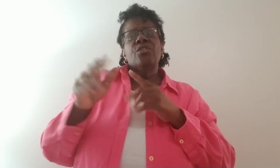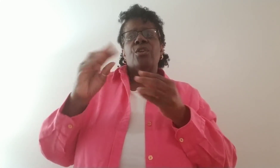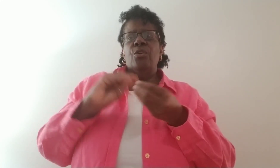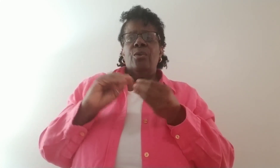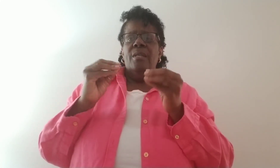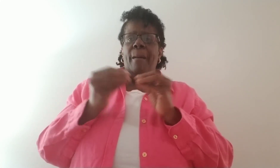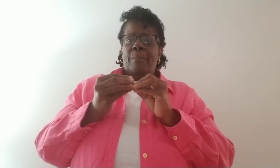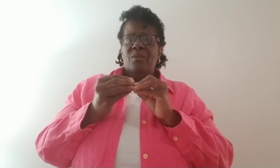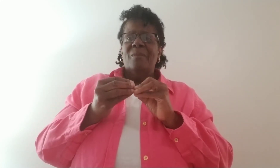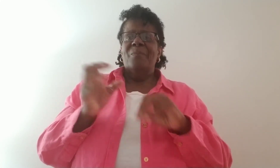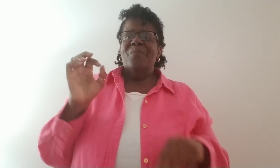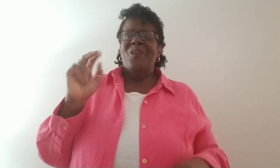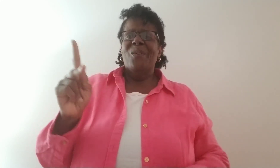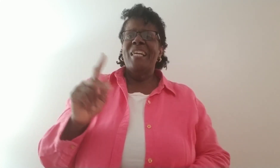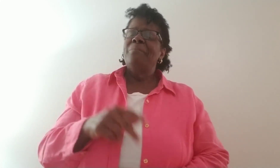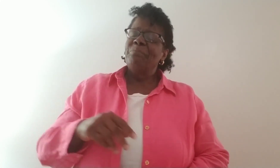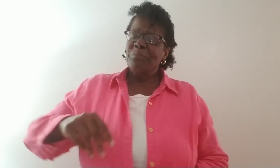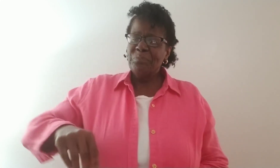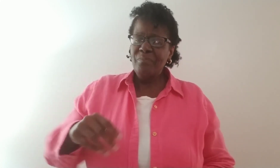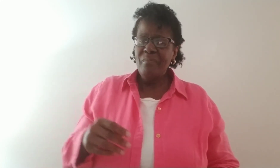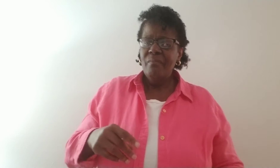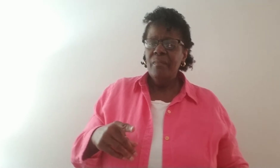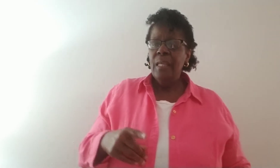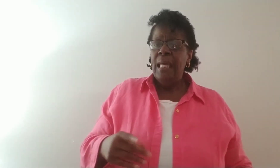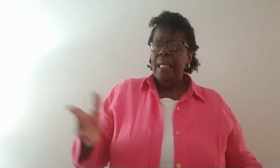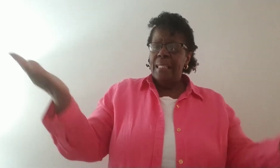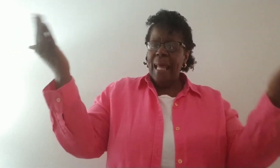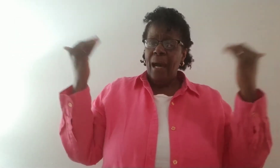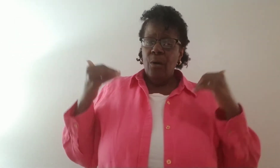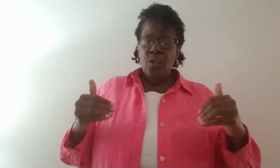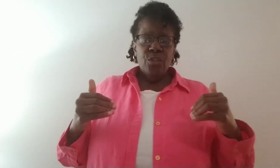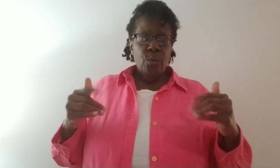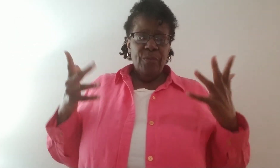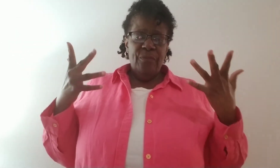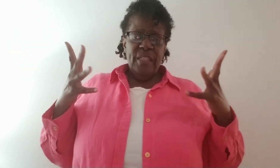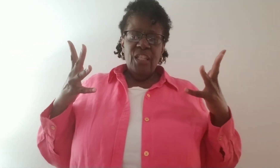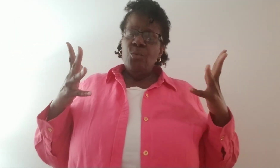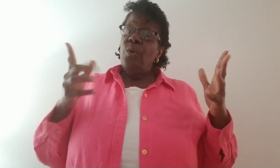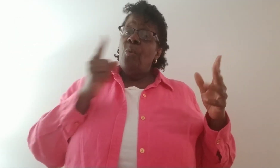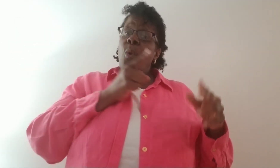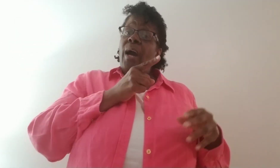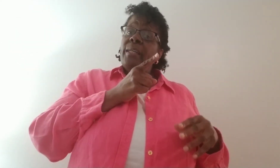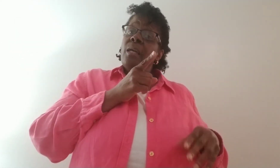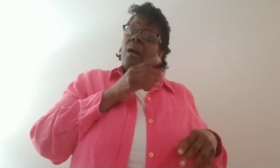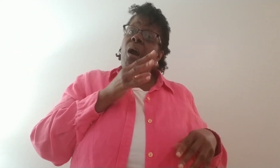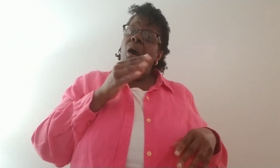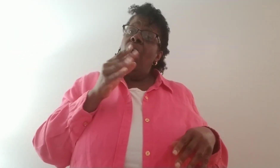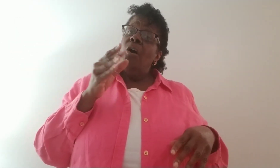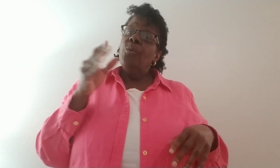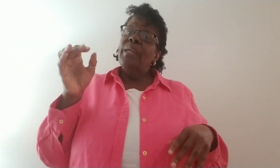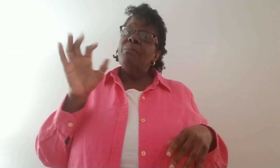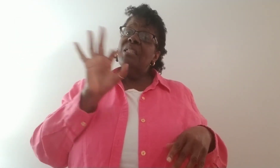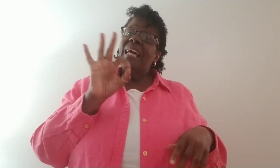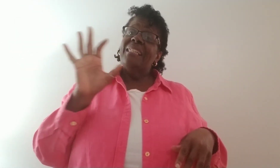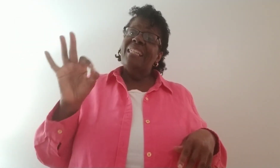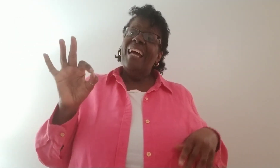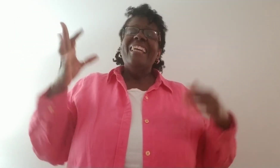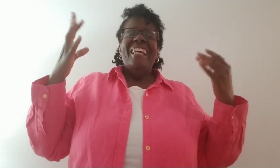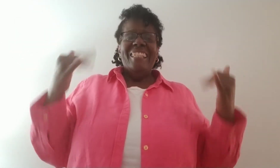your numbers. Okay? Now, so we finished with 1 all the way up to 99.